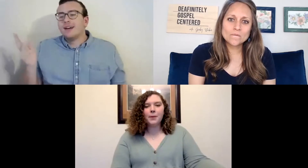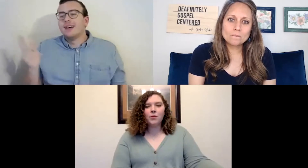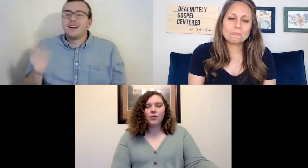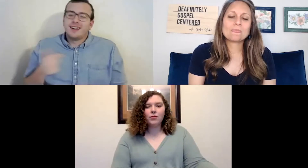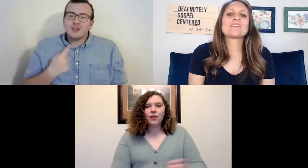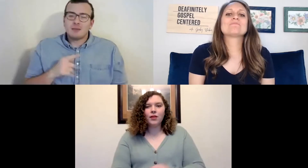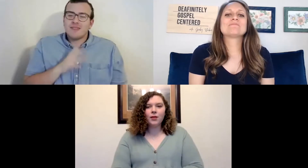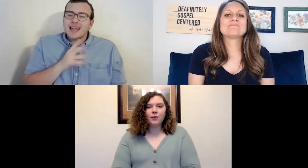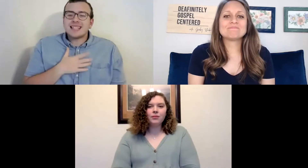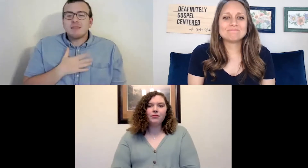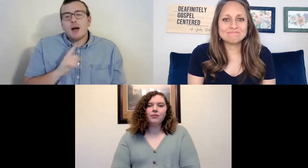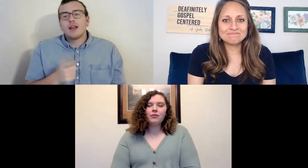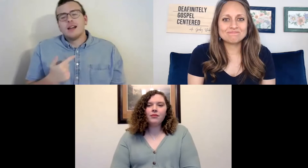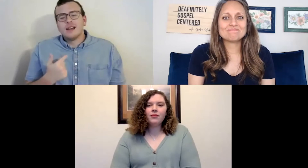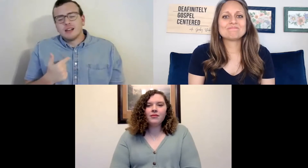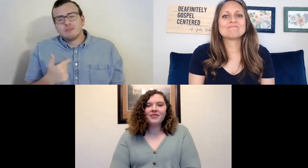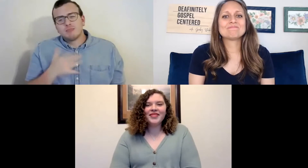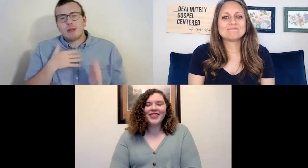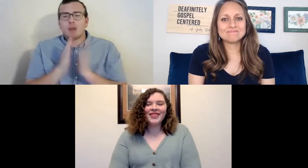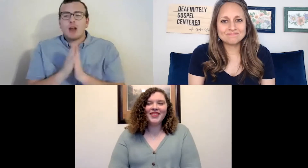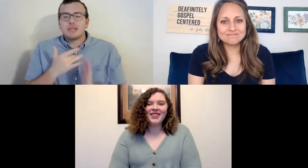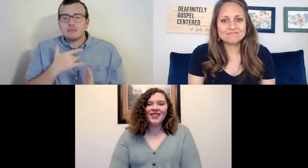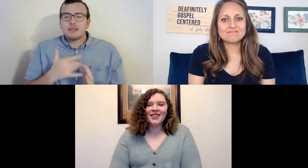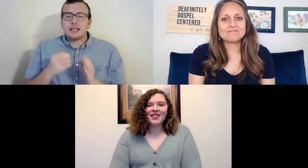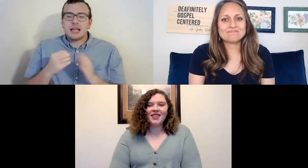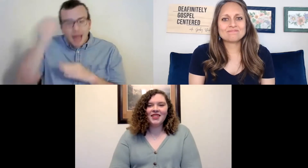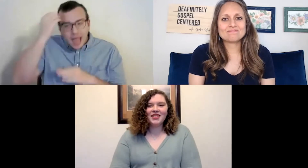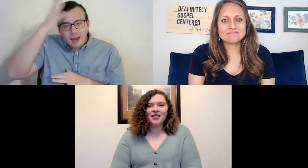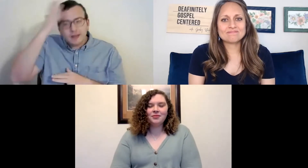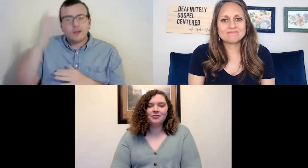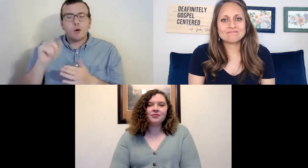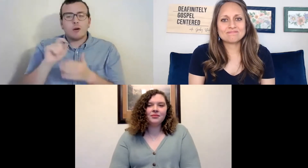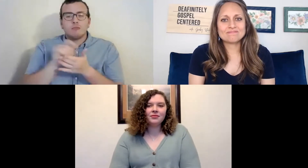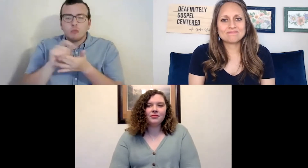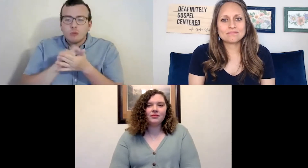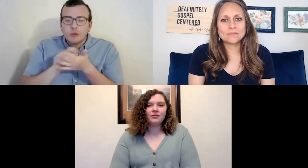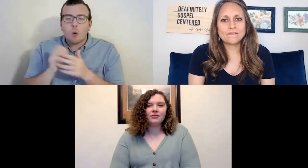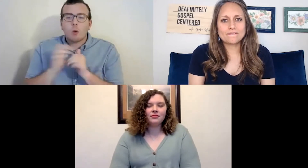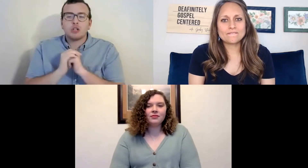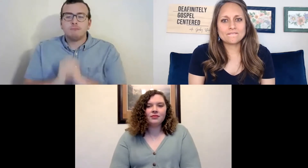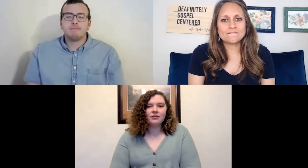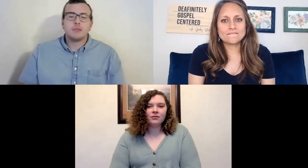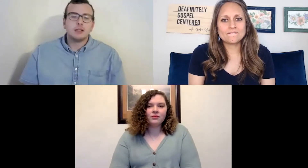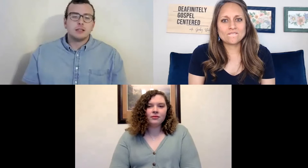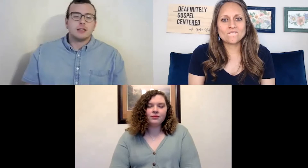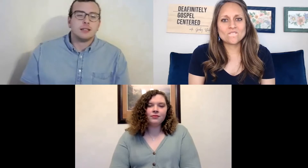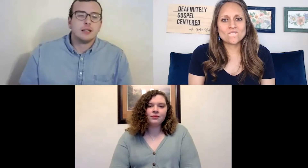really applicable to me, is just kind of writing worship out for Christ.